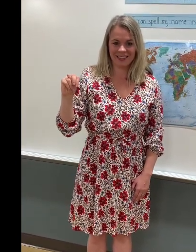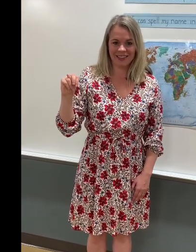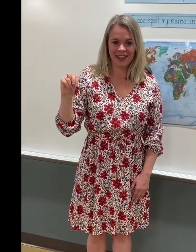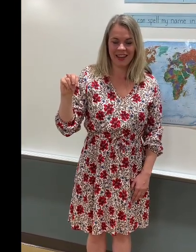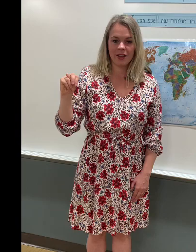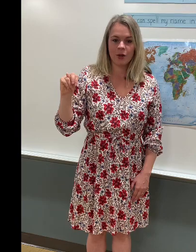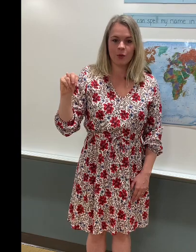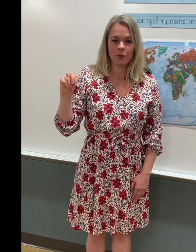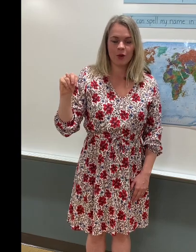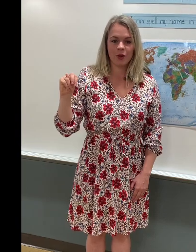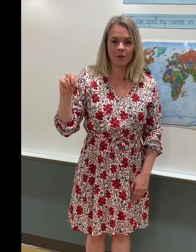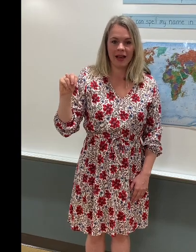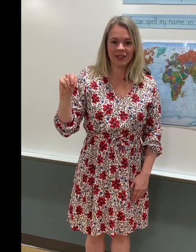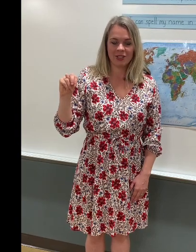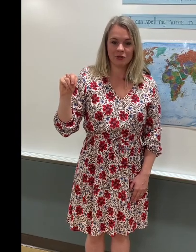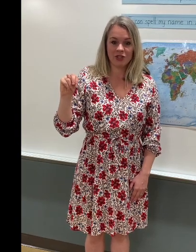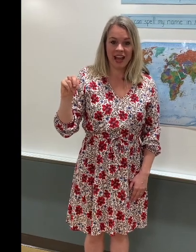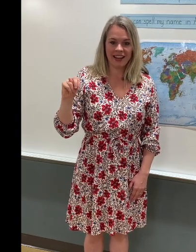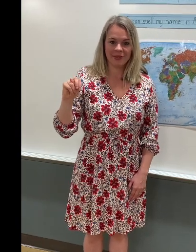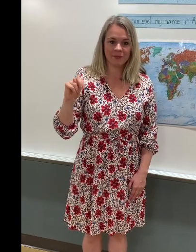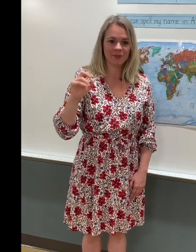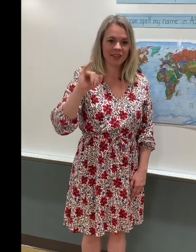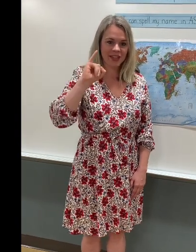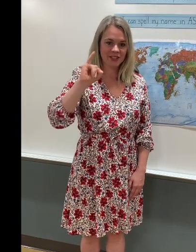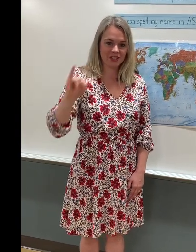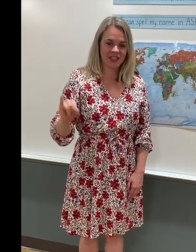Okay, we'll go back to J. J,